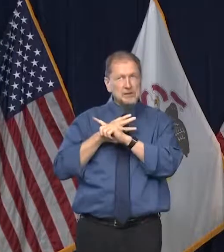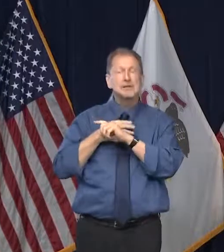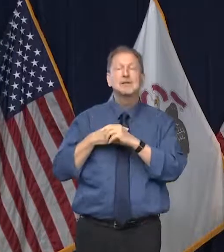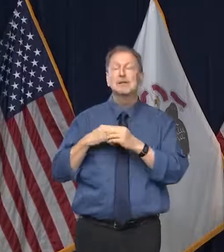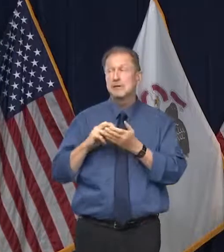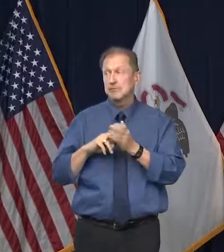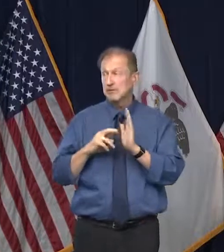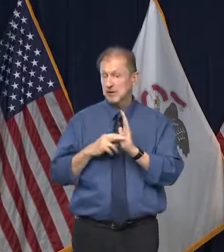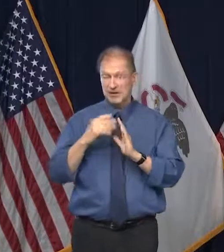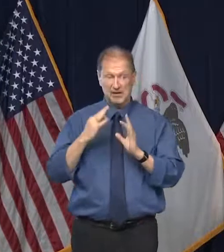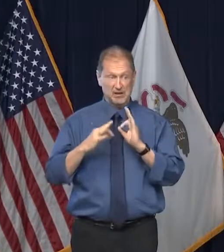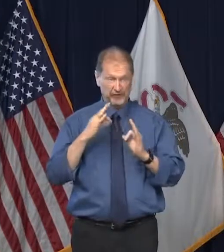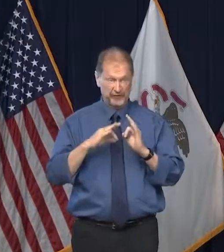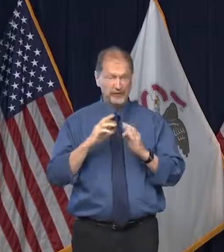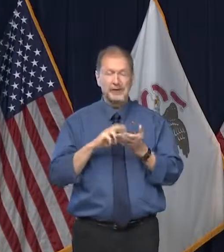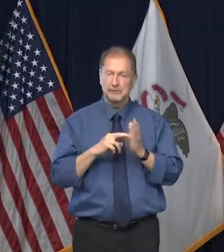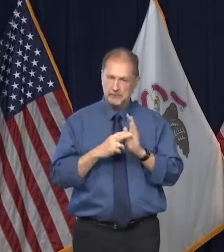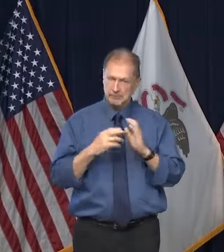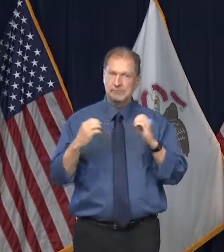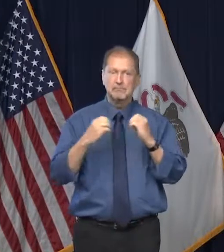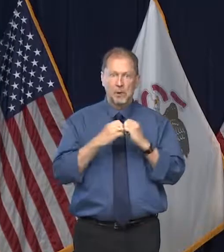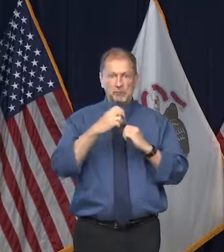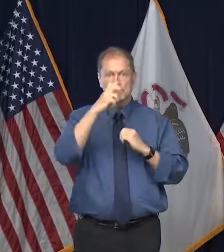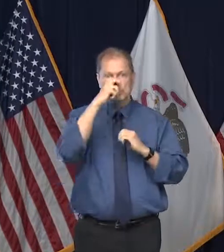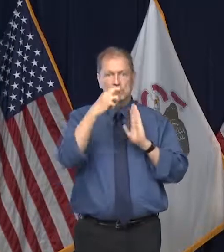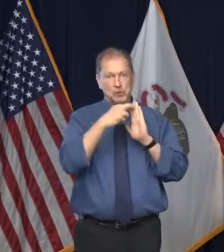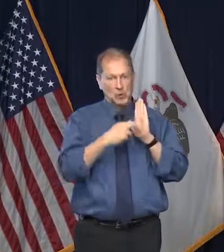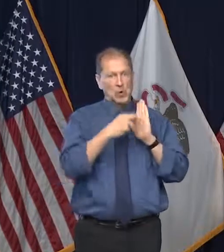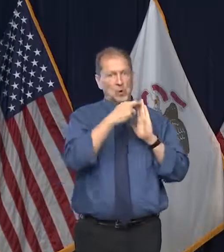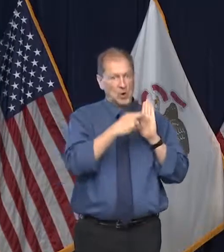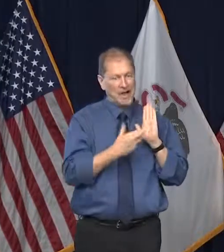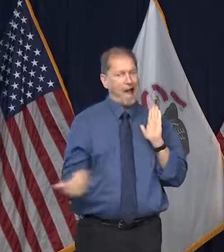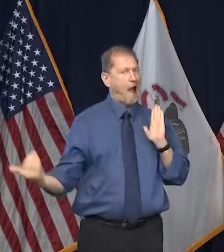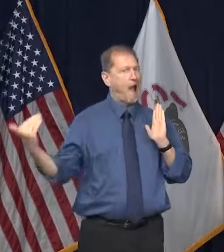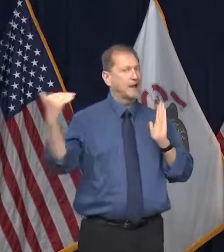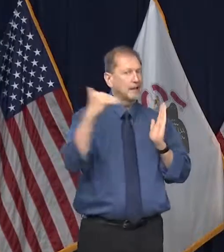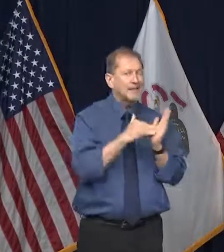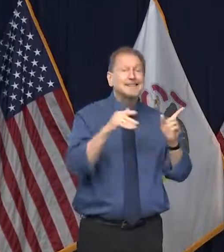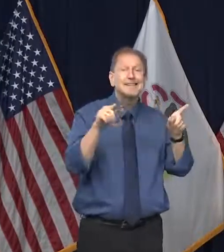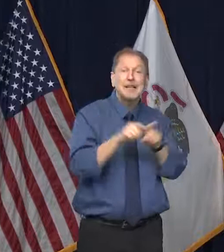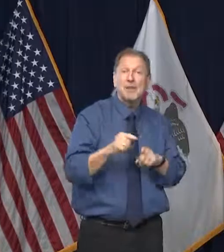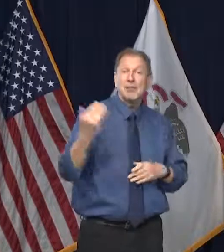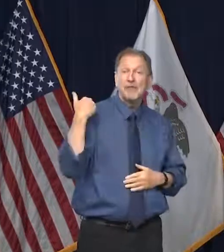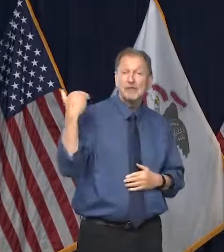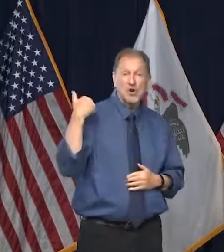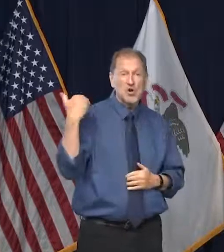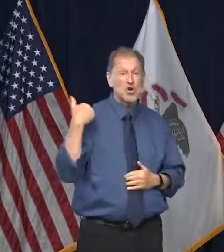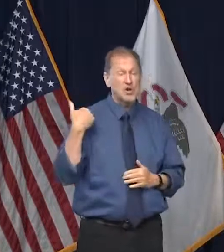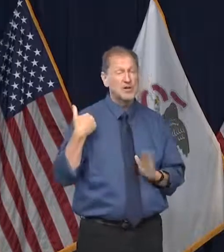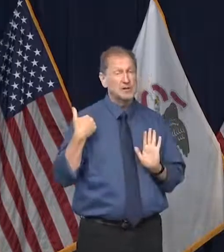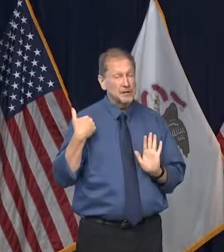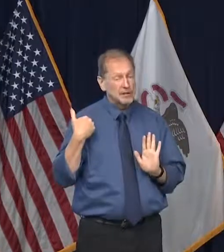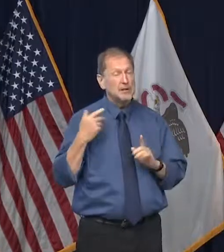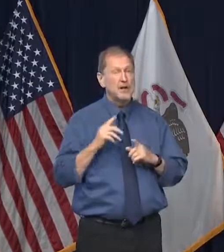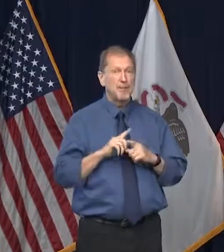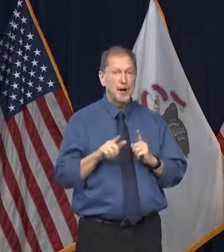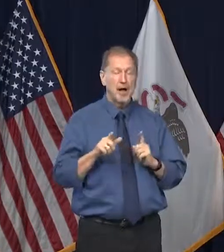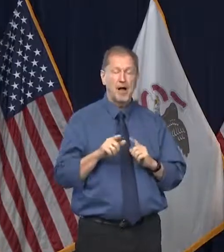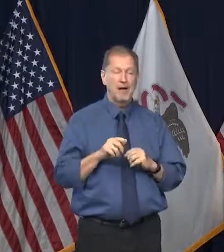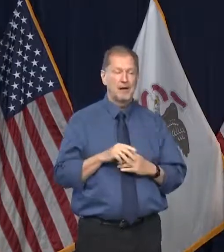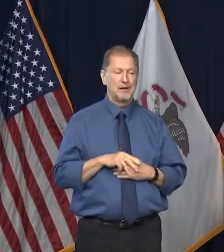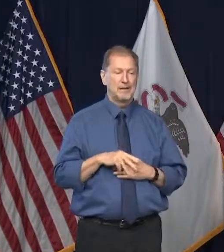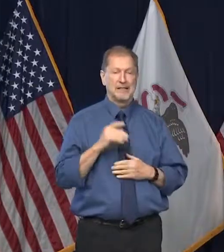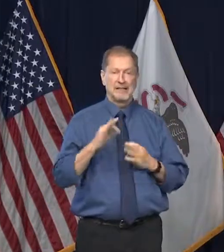things that are under consideration for what those new mitigations might look like. But let's just be clear, you can go look at